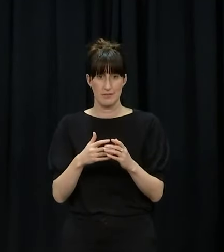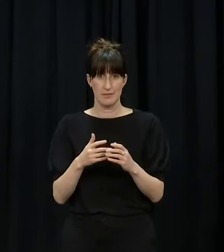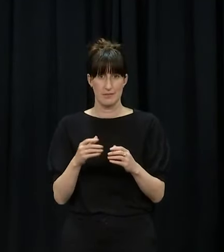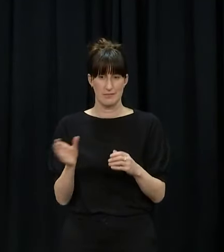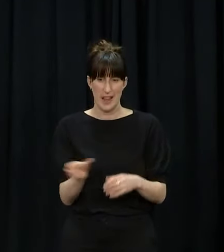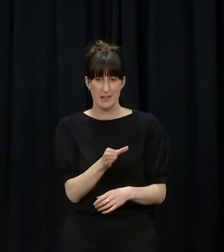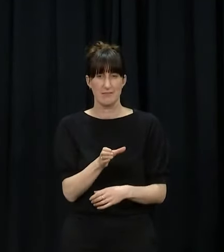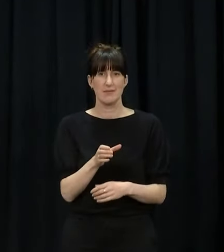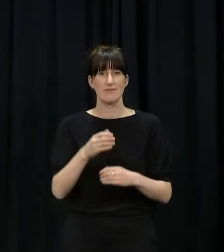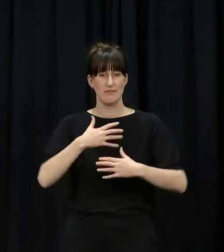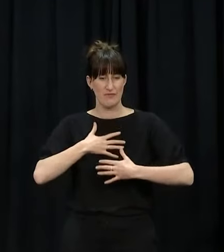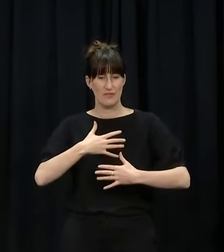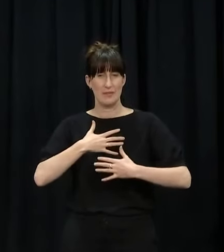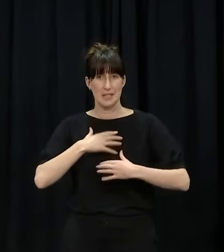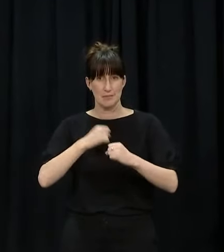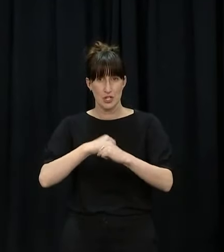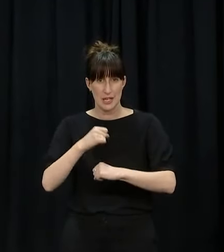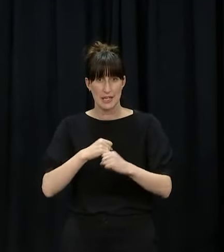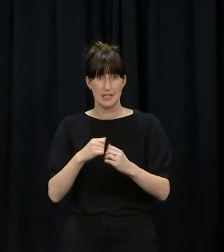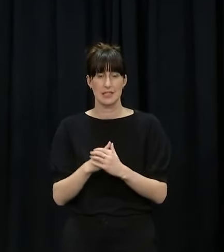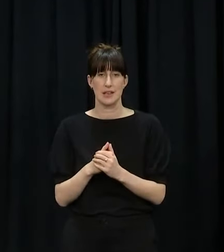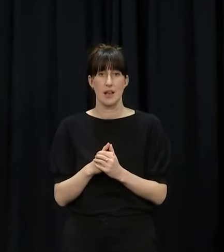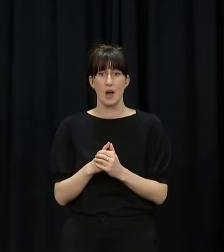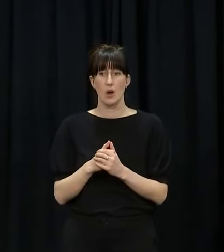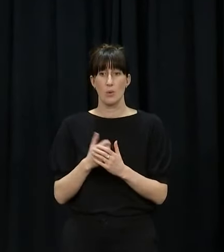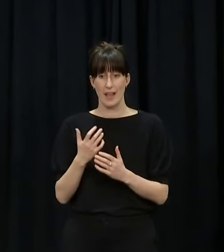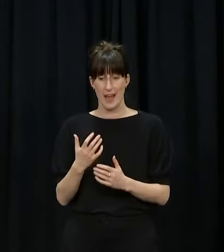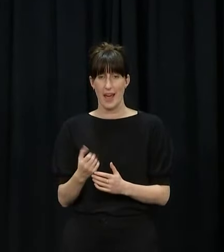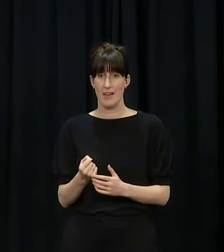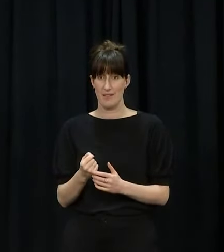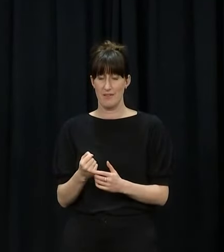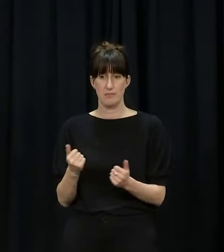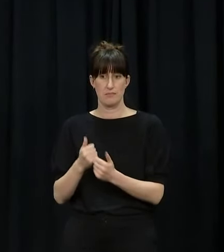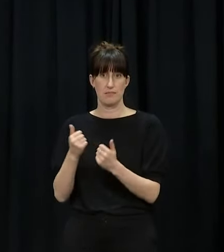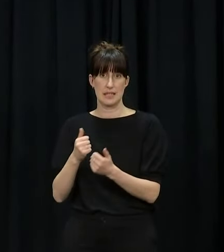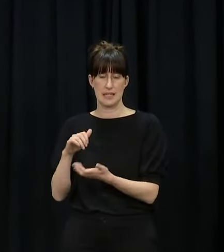those are out in the district health boards, but we also have a national supply. But most